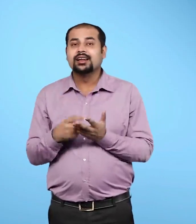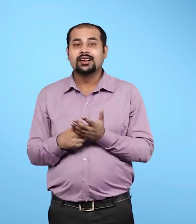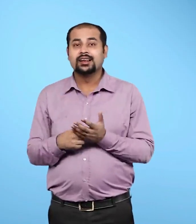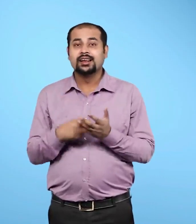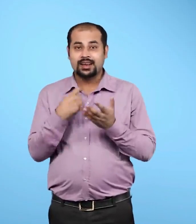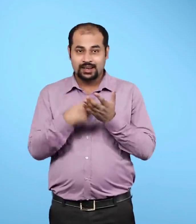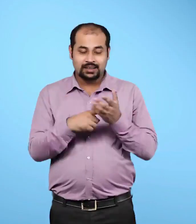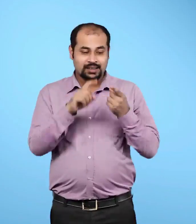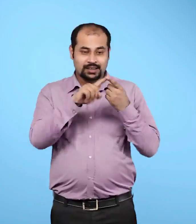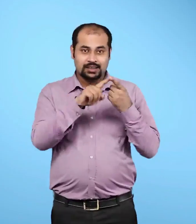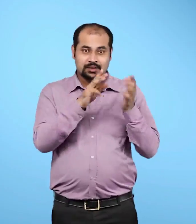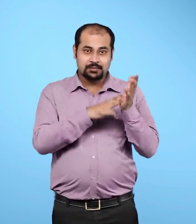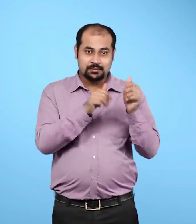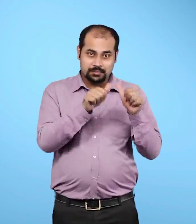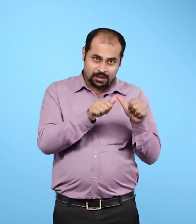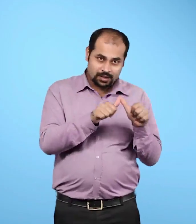and Rima together?